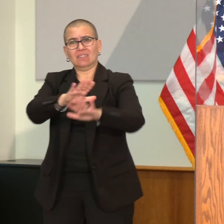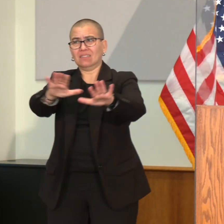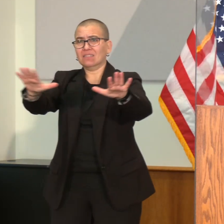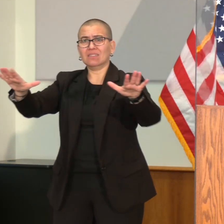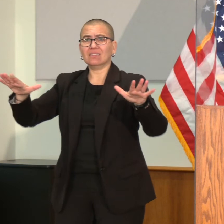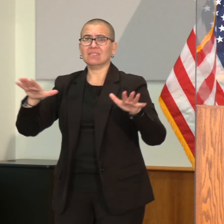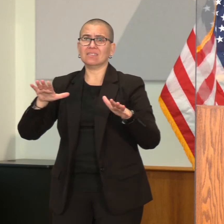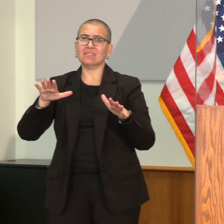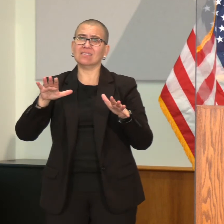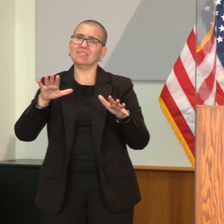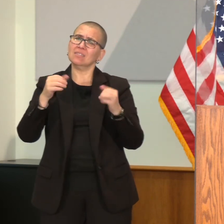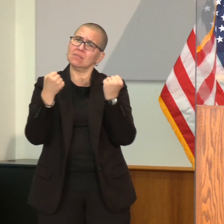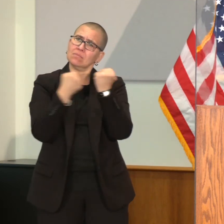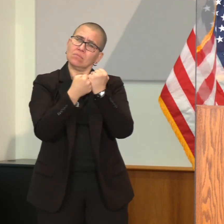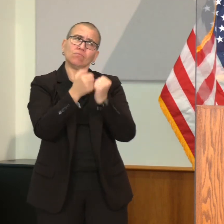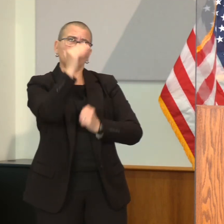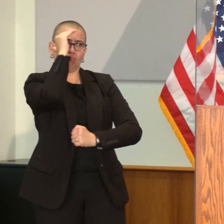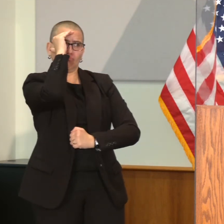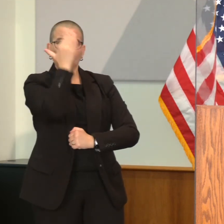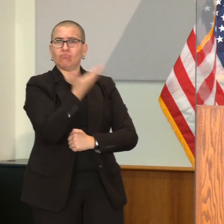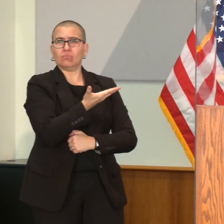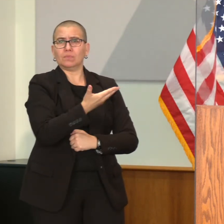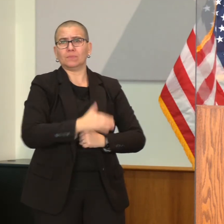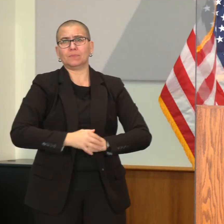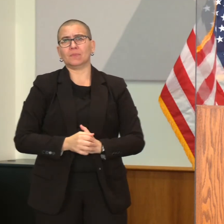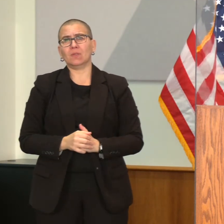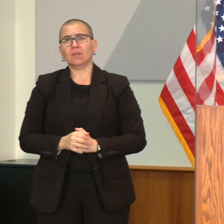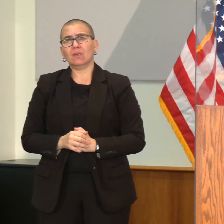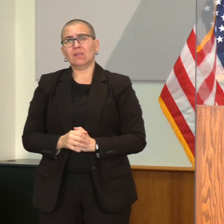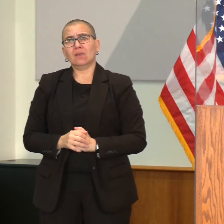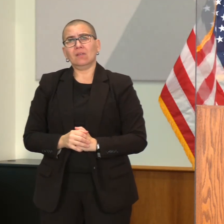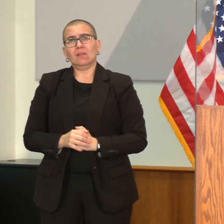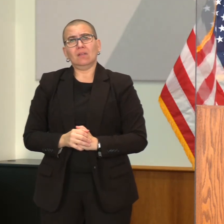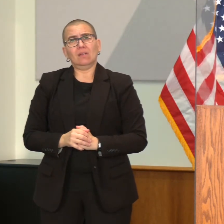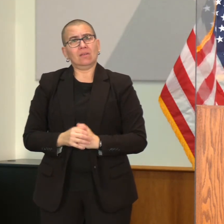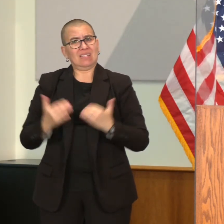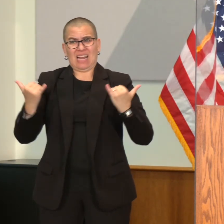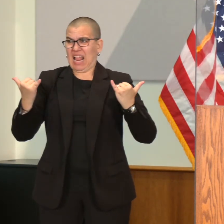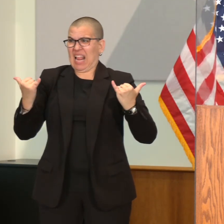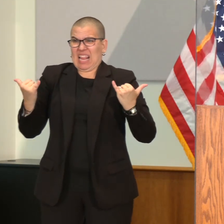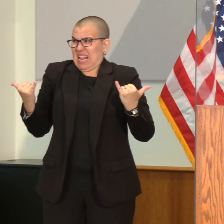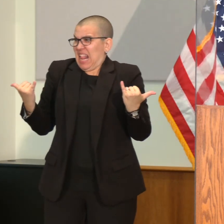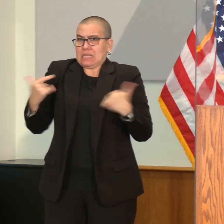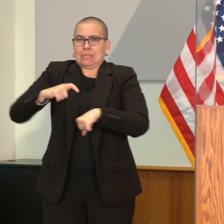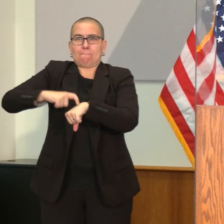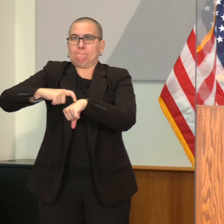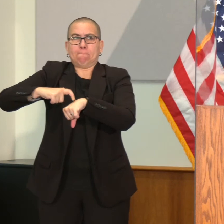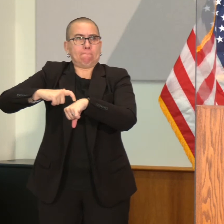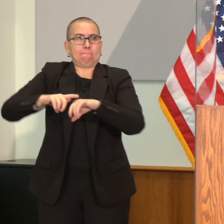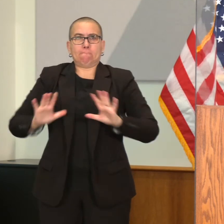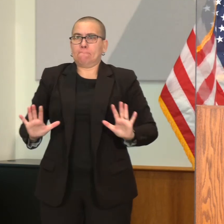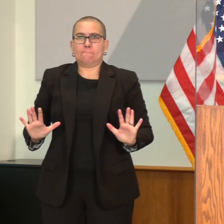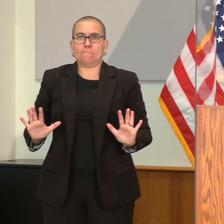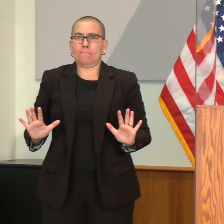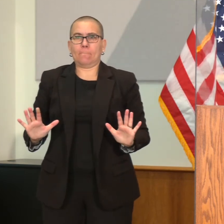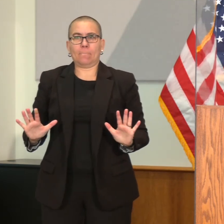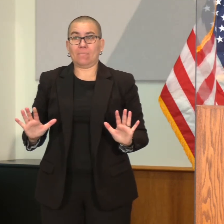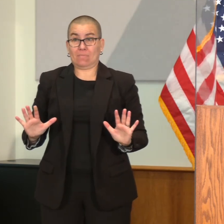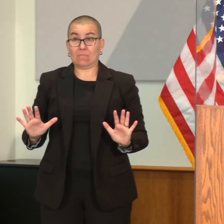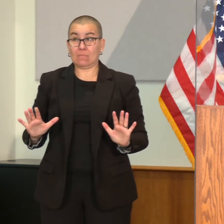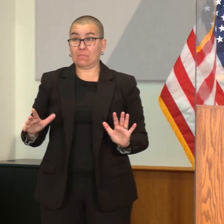We are at a moment, we are at a choice point where we can continue to push